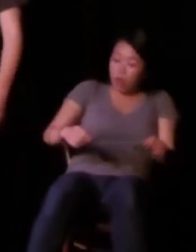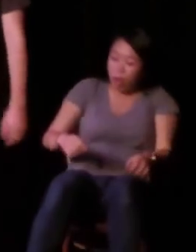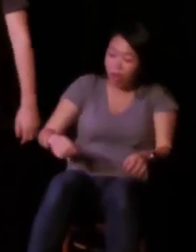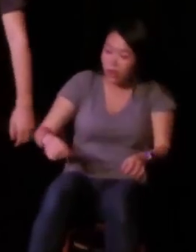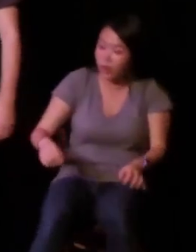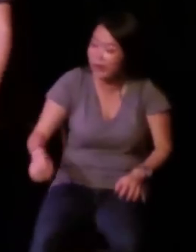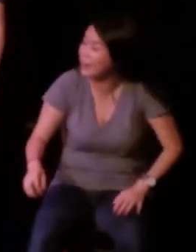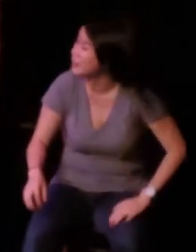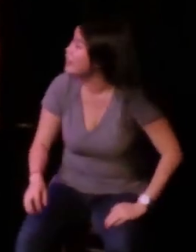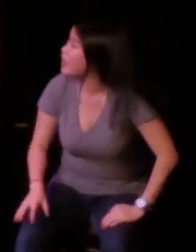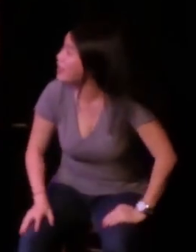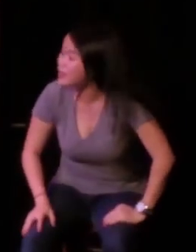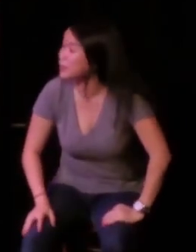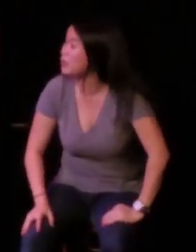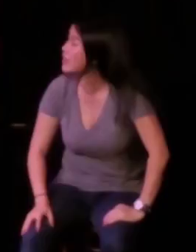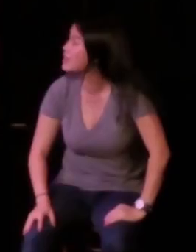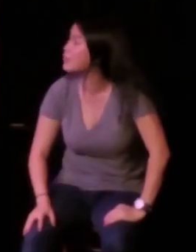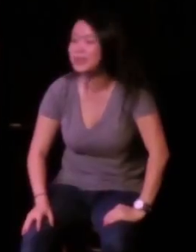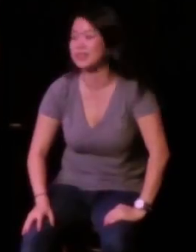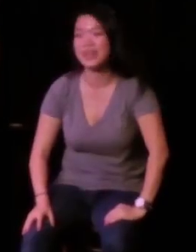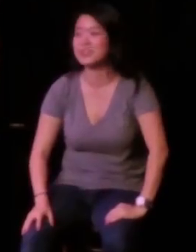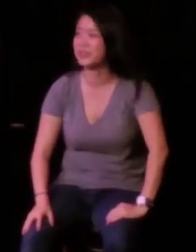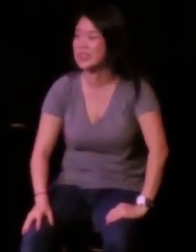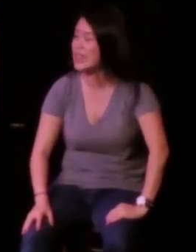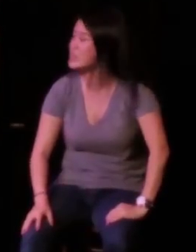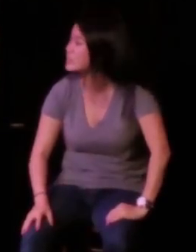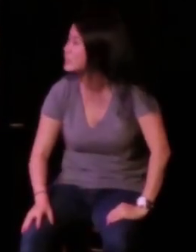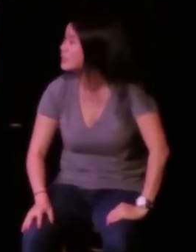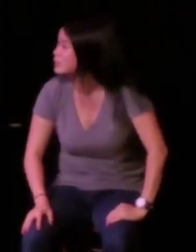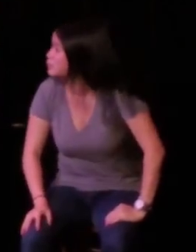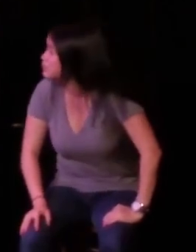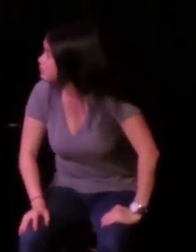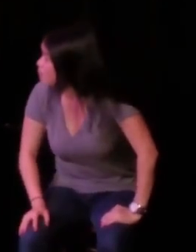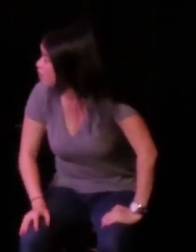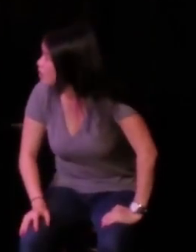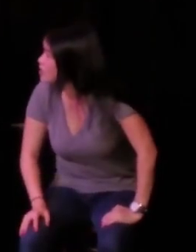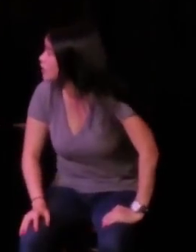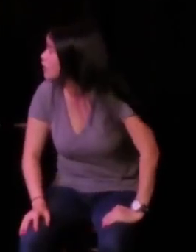Okay, here's your problem. Oh, I've been choking on that piece of lattice for days. Okay,